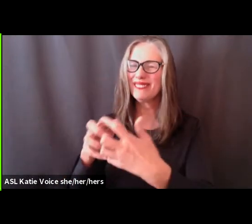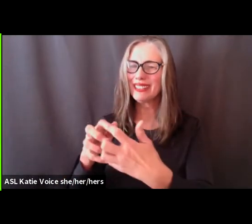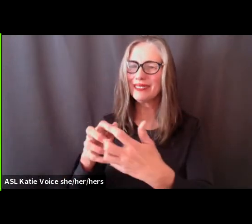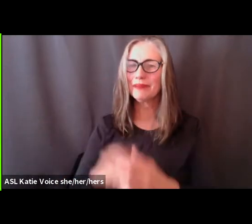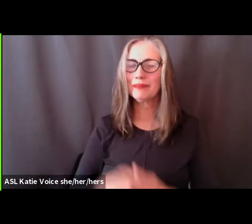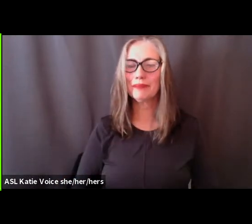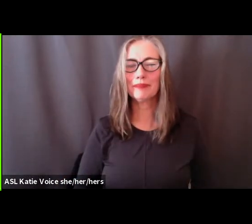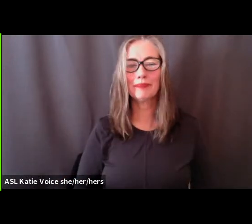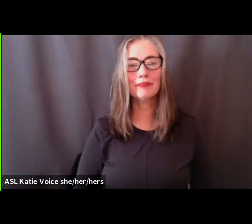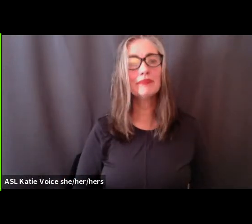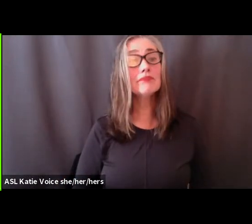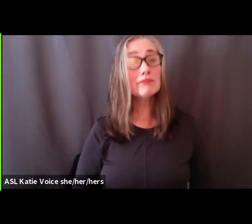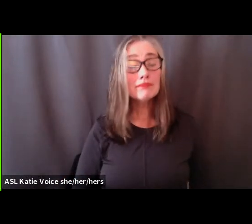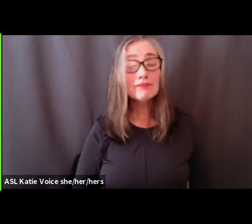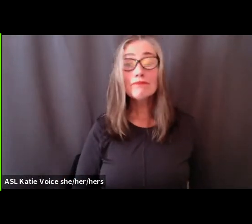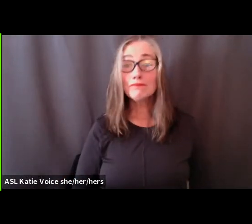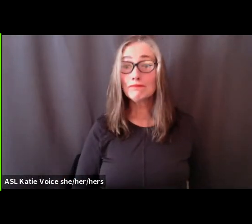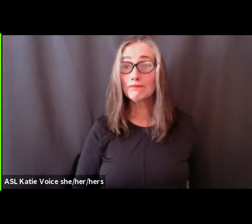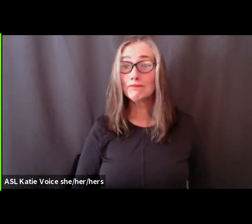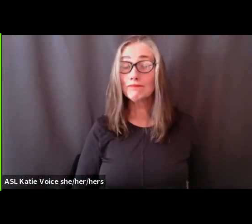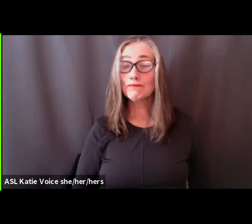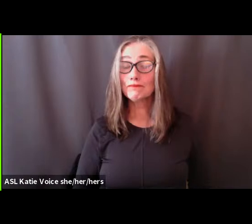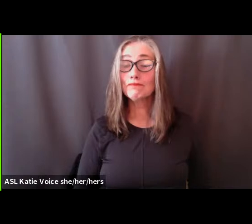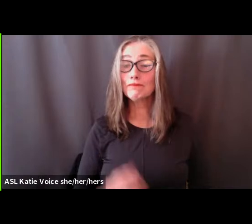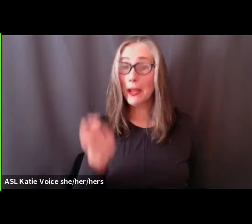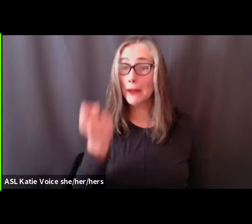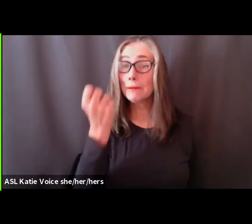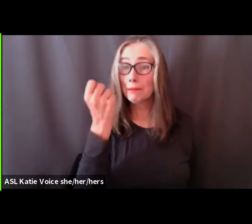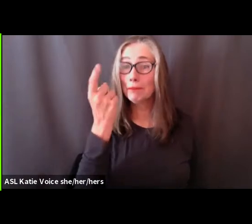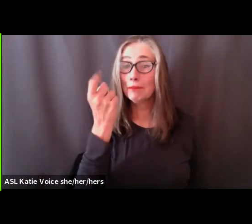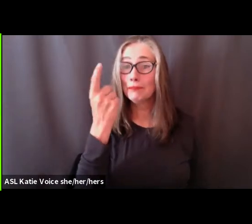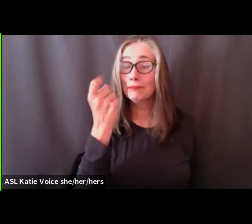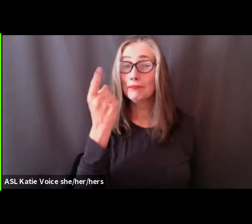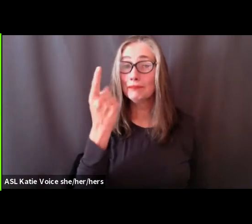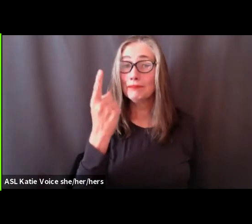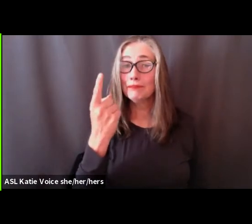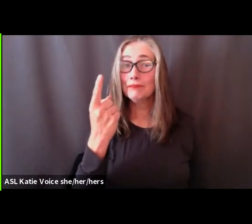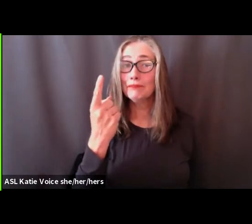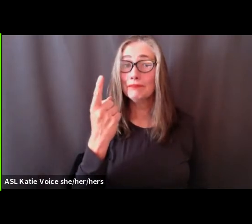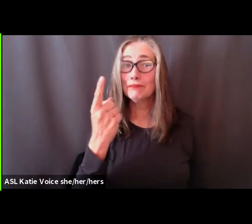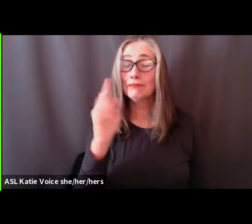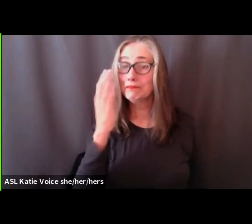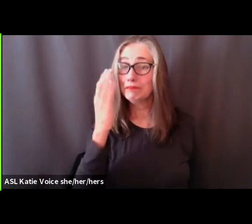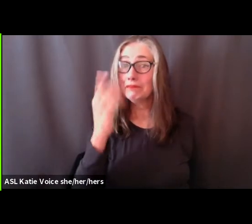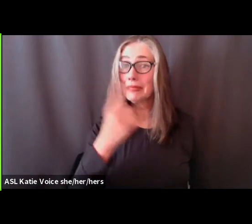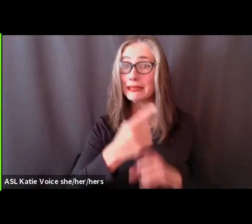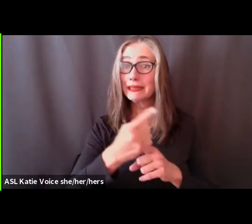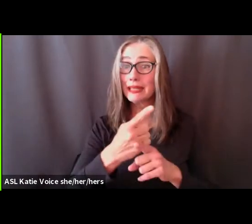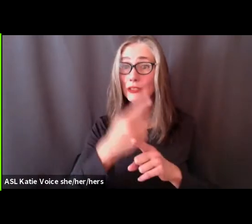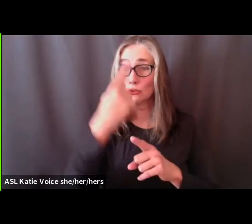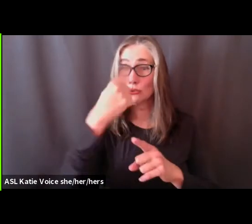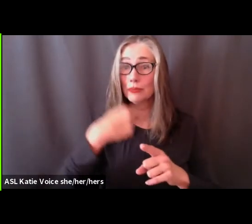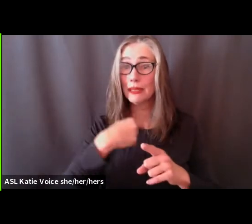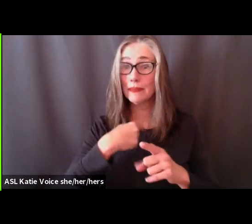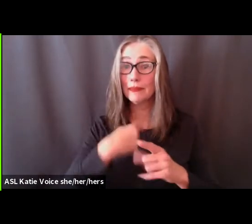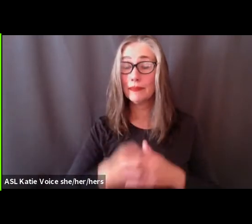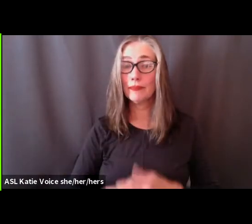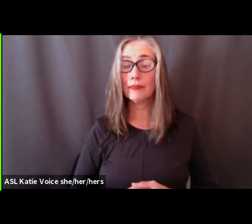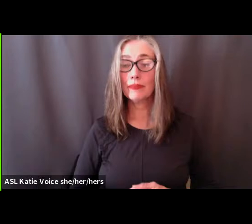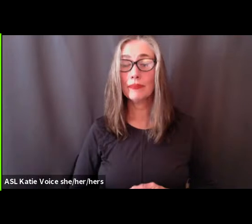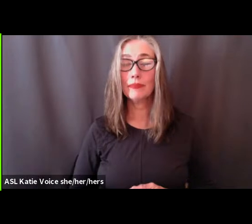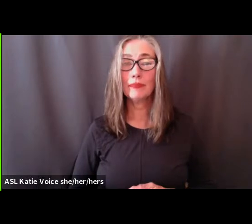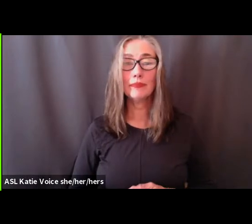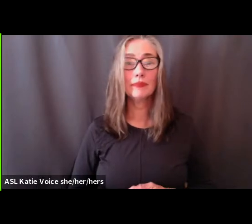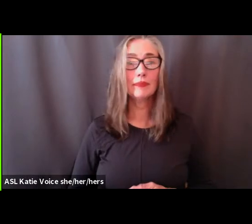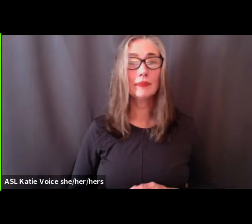That makes sense to me. If I could, Mr. I don't know what your thoughts are on this,